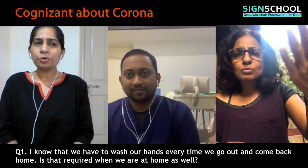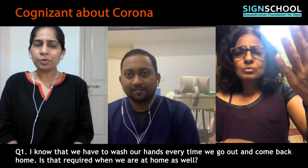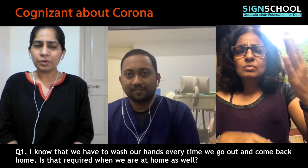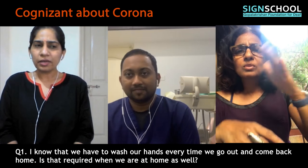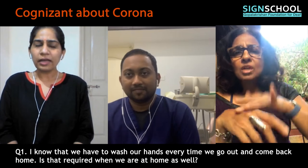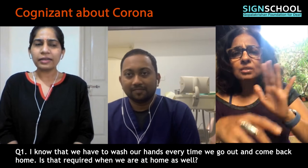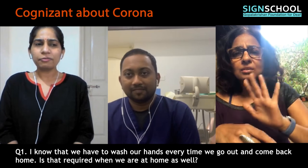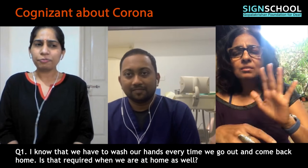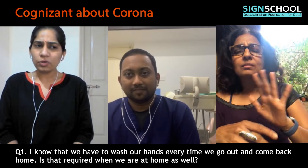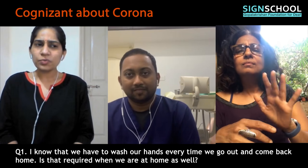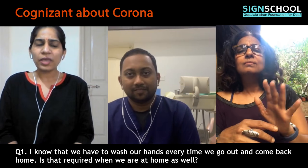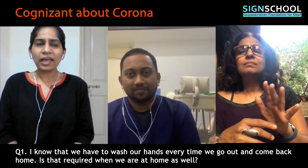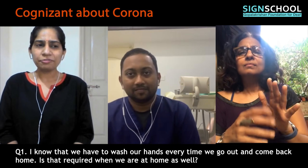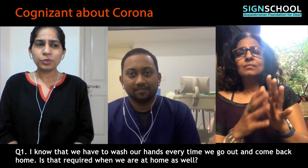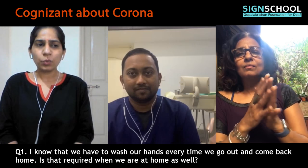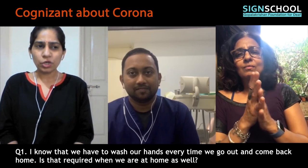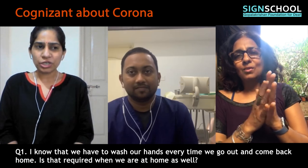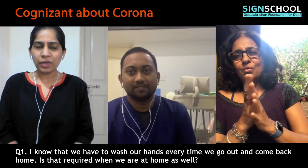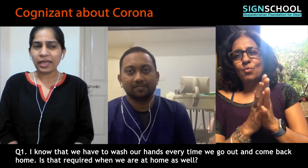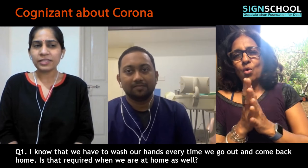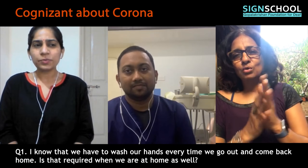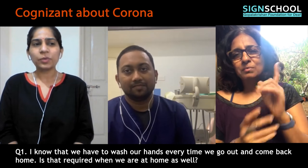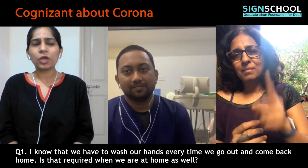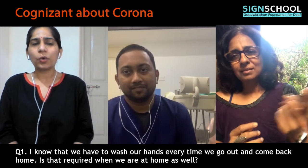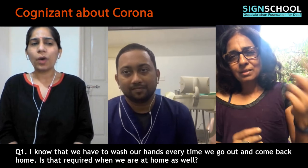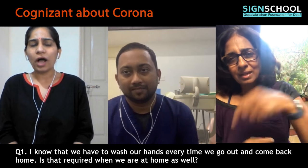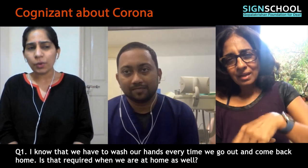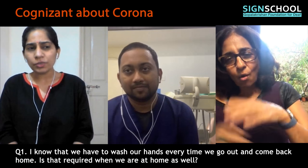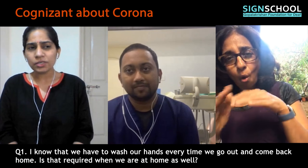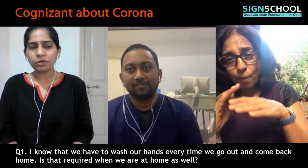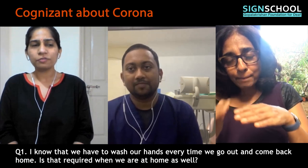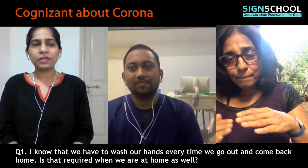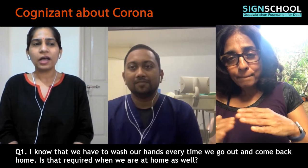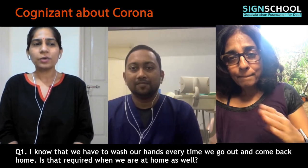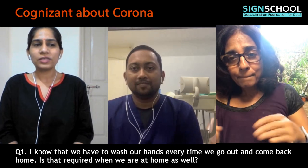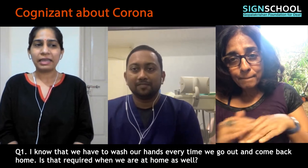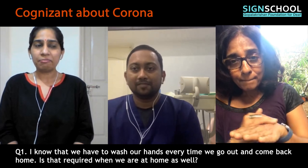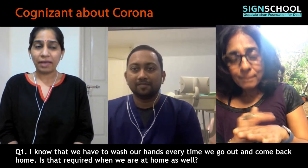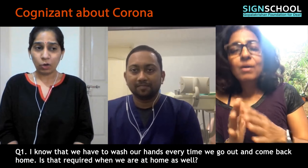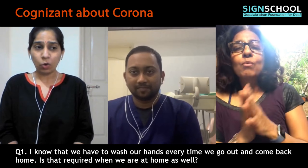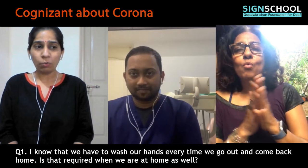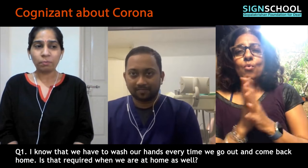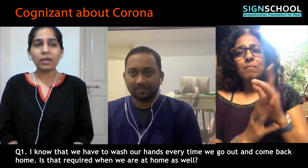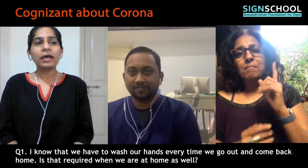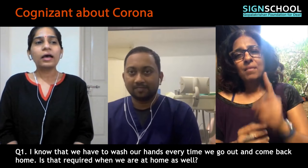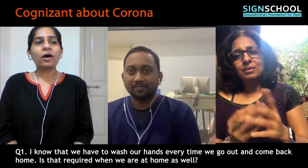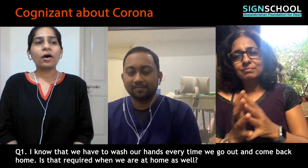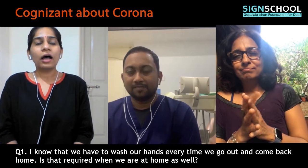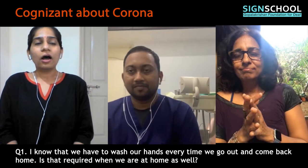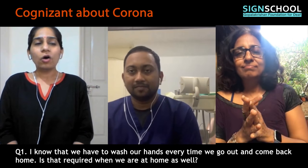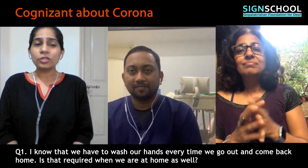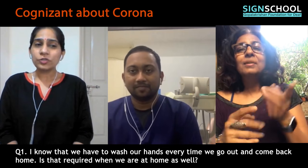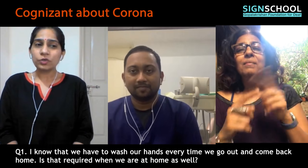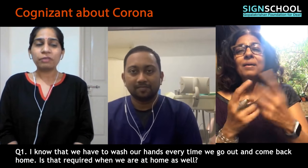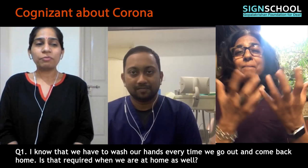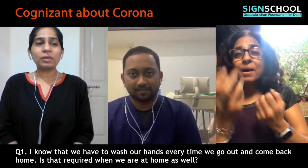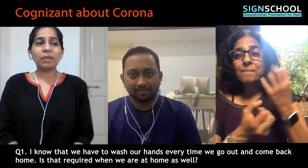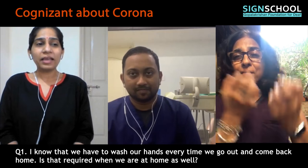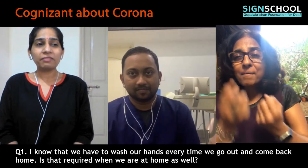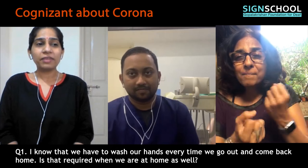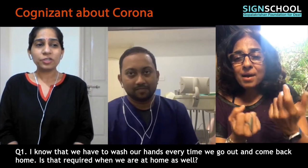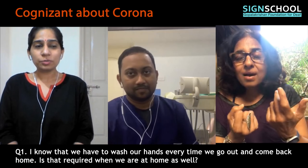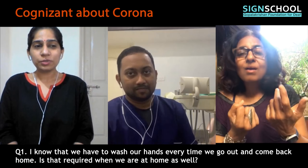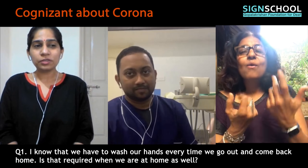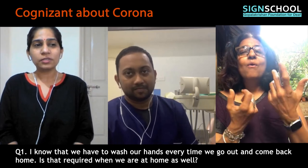I know, and of course we have to wash our hands when we go out of the house and get back home. Also, if